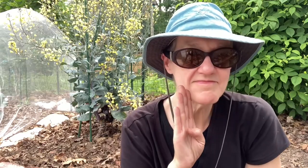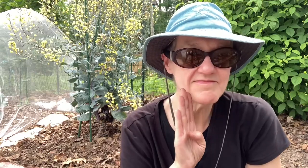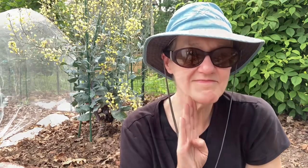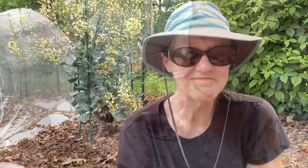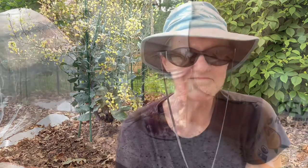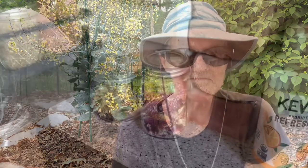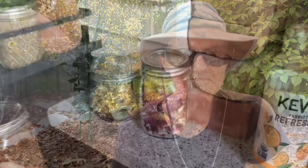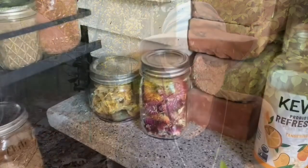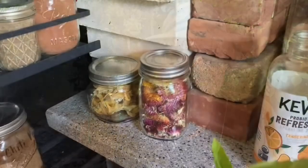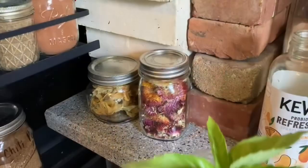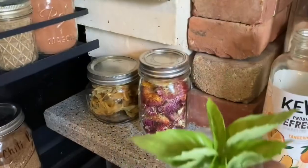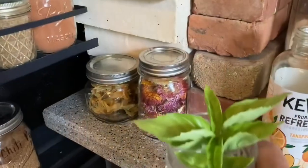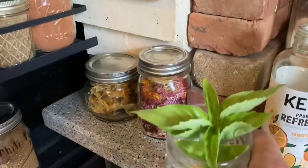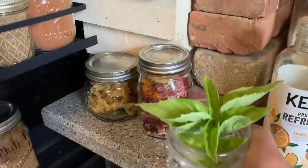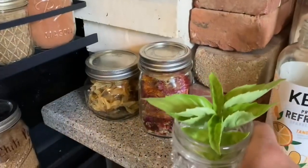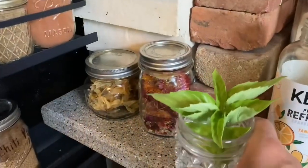turn brown.